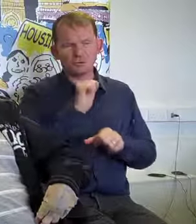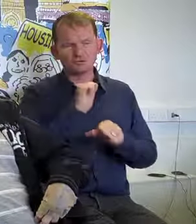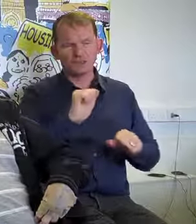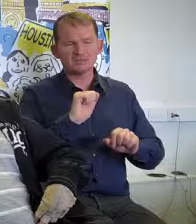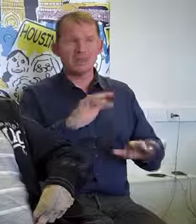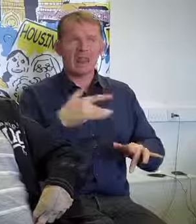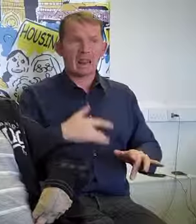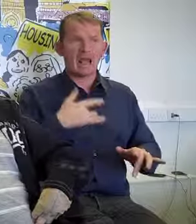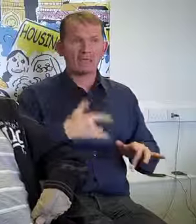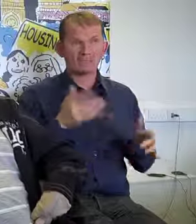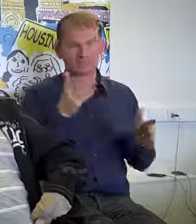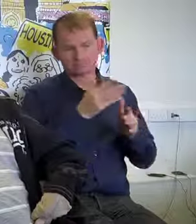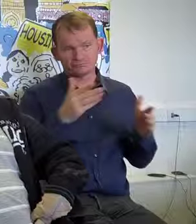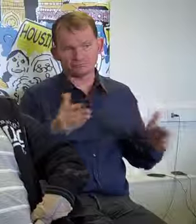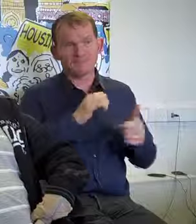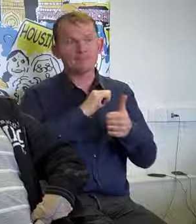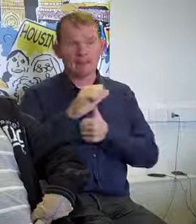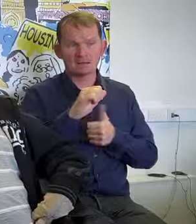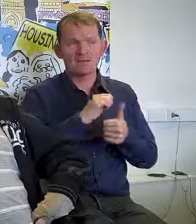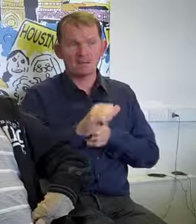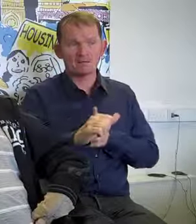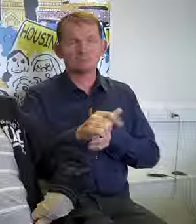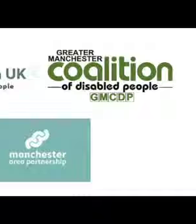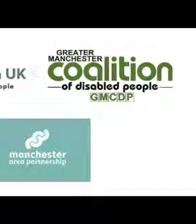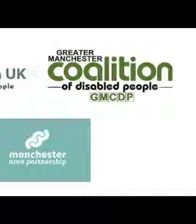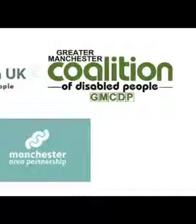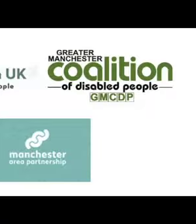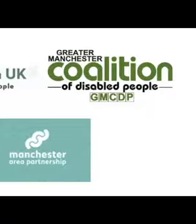for the better. Excellent.